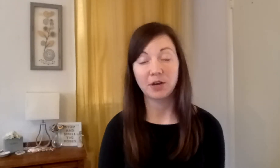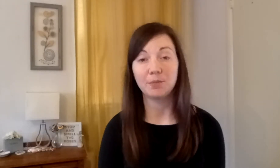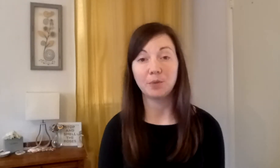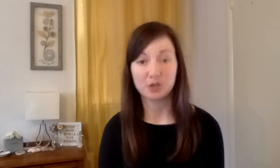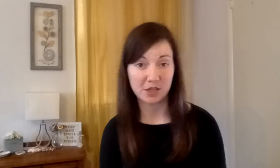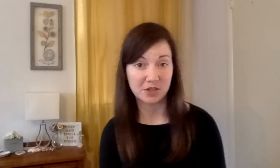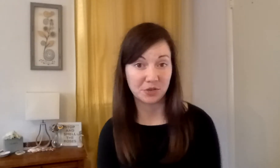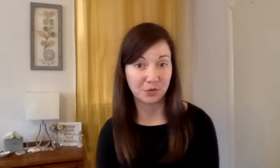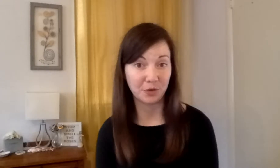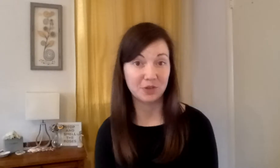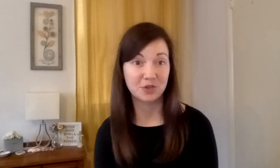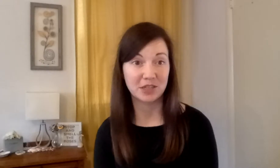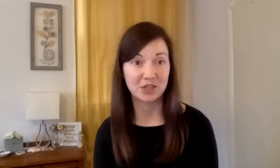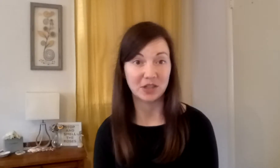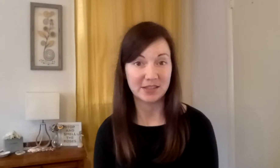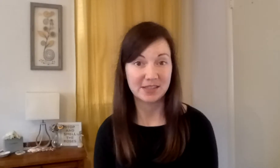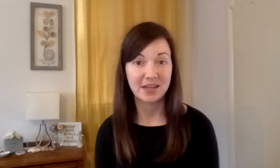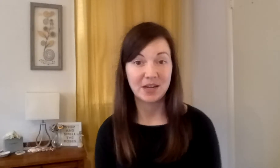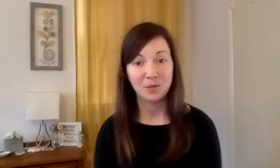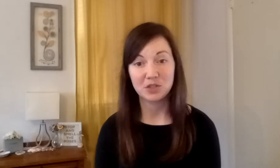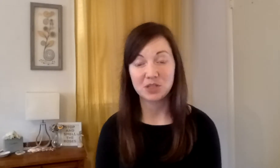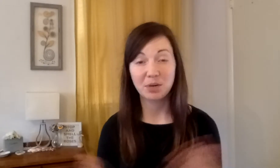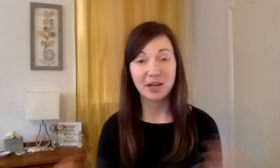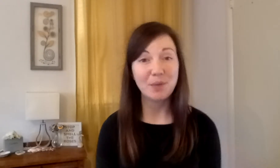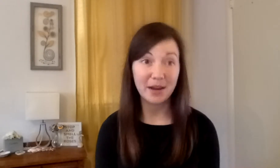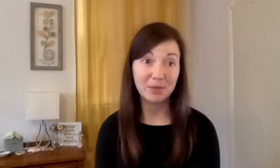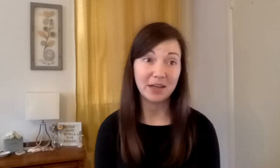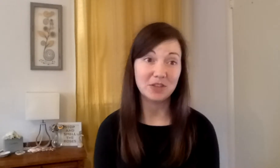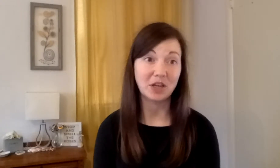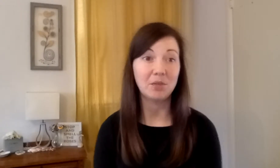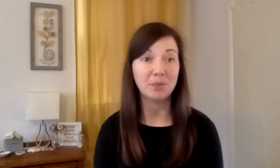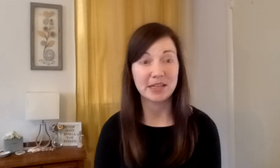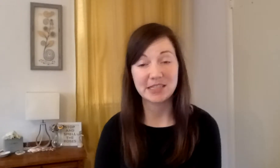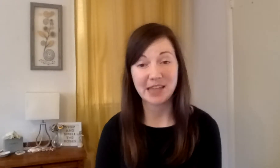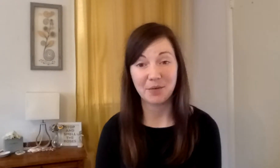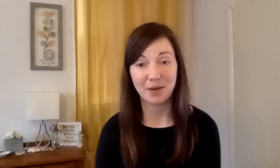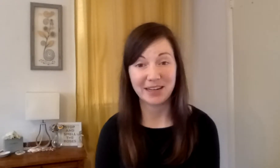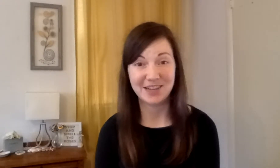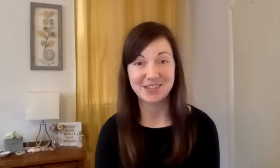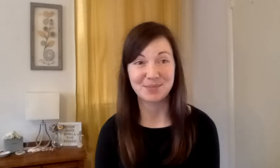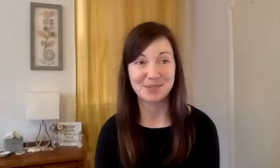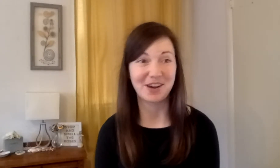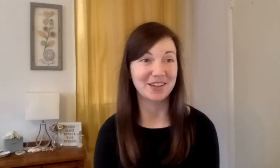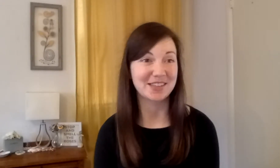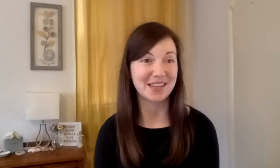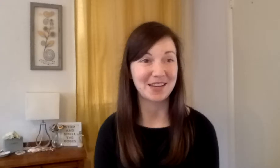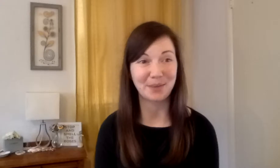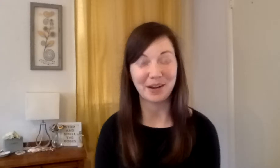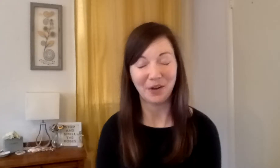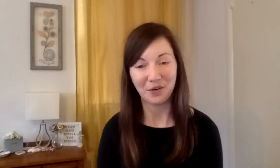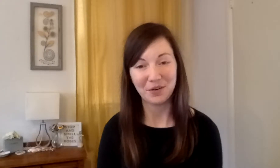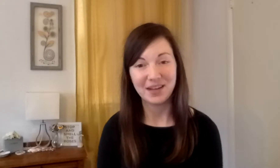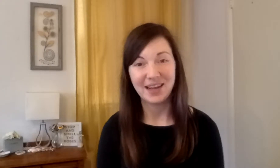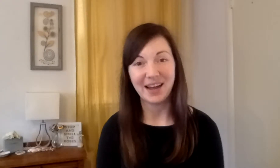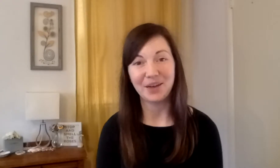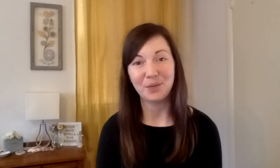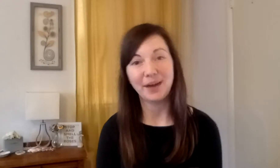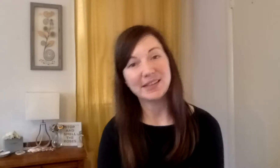more traditional folk traditions, which is pretty wide ranging, but today we're going to hear some songs that you might know. One is